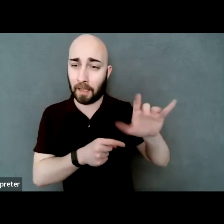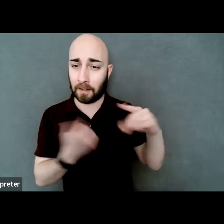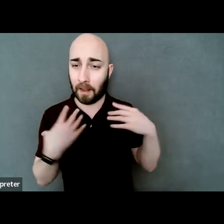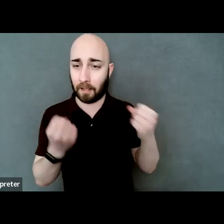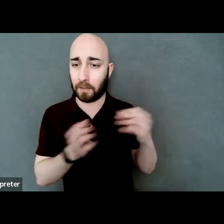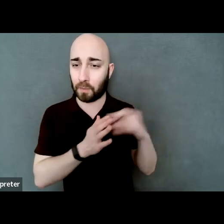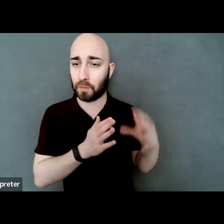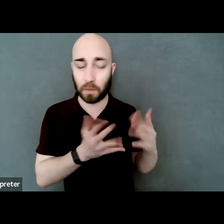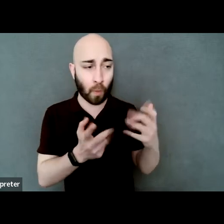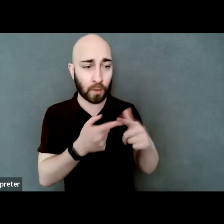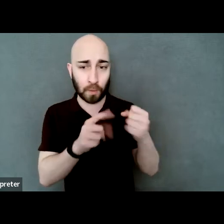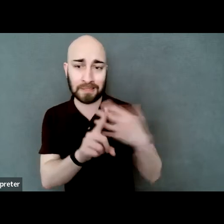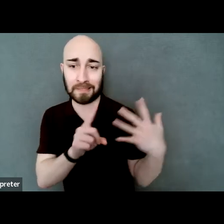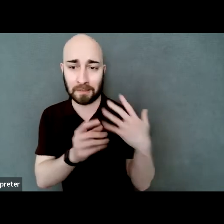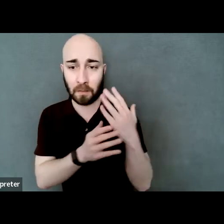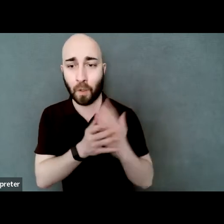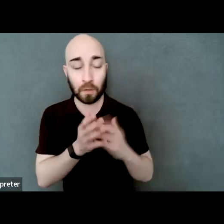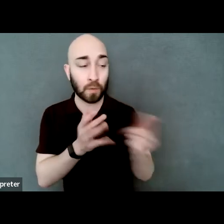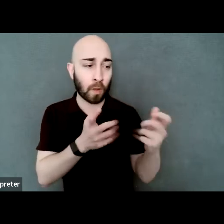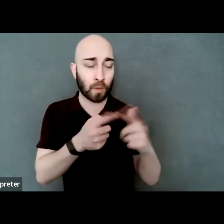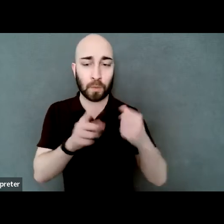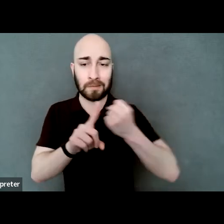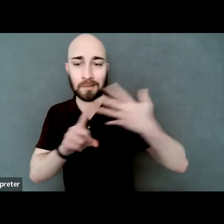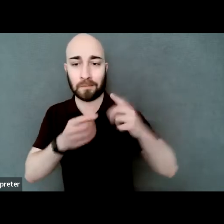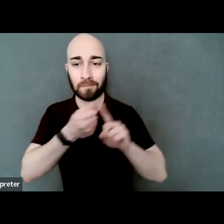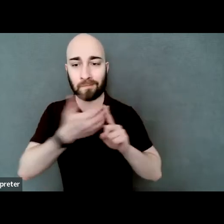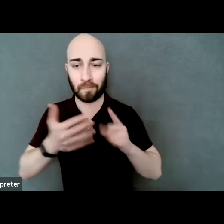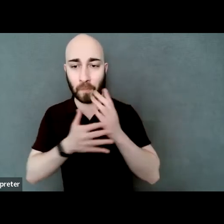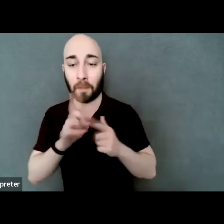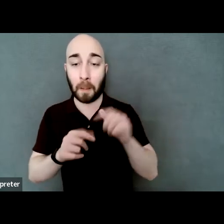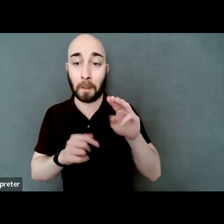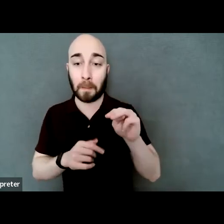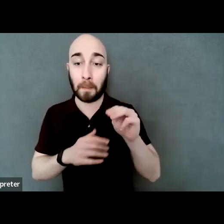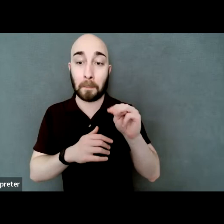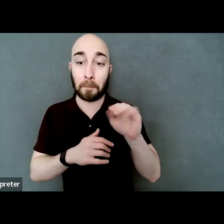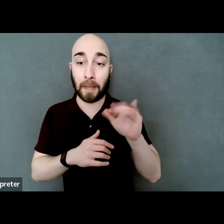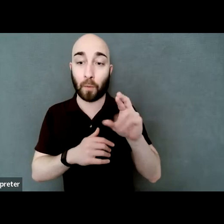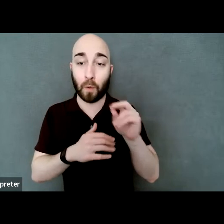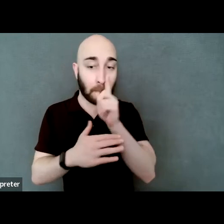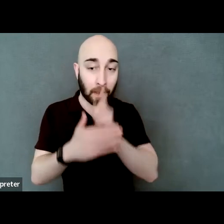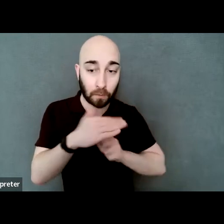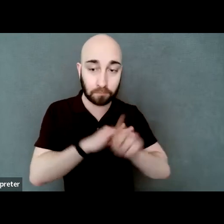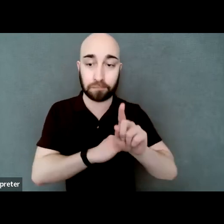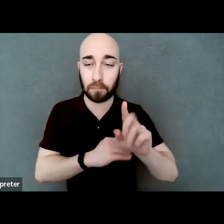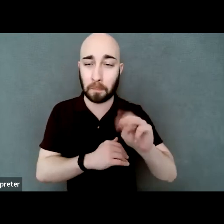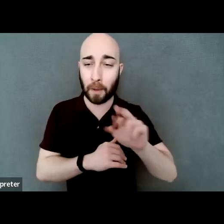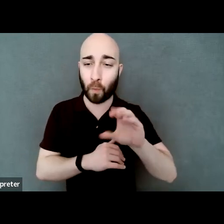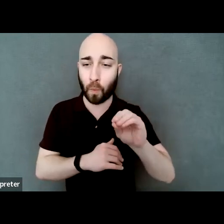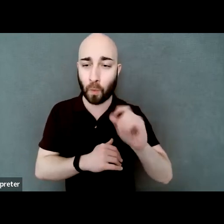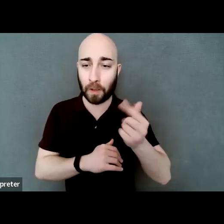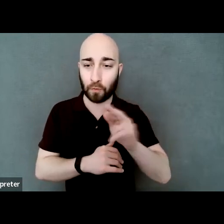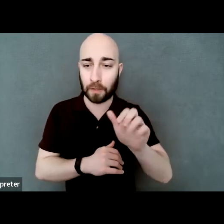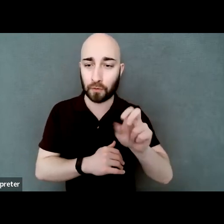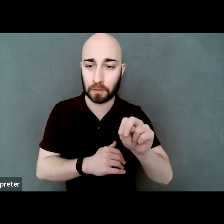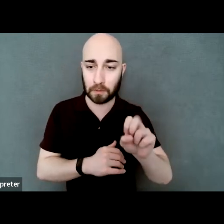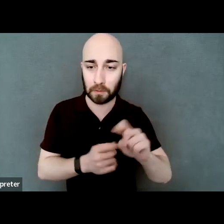to expand on sections, or she wanted to expand on sections on microaggressions and intersectionality to help those students deepen